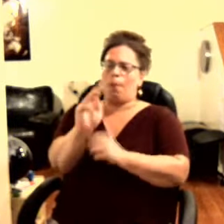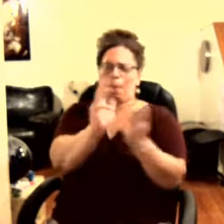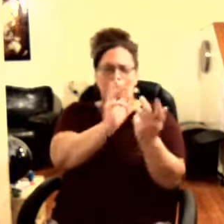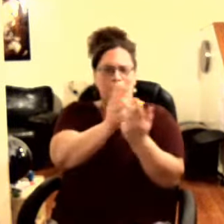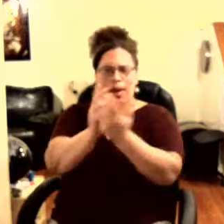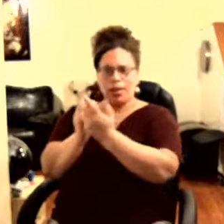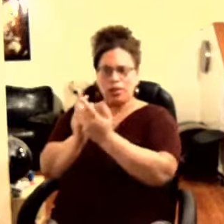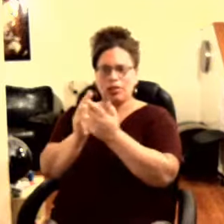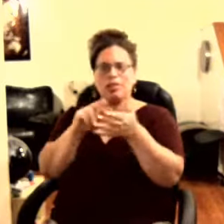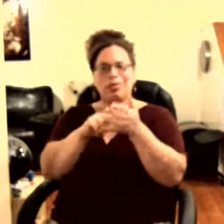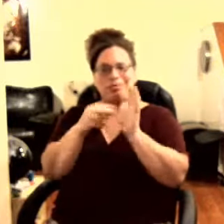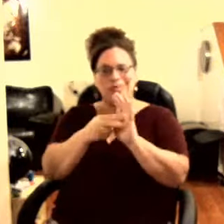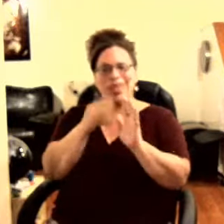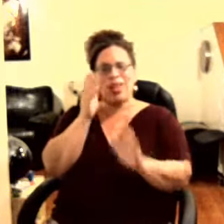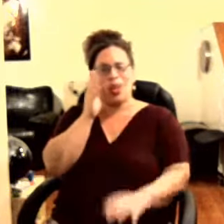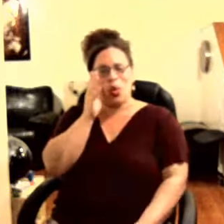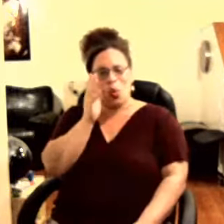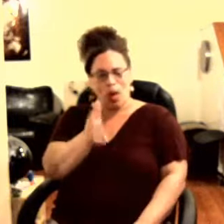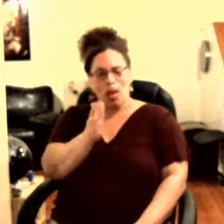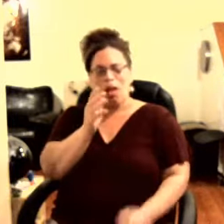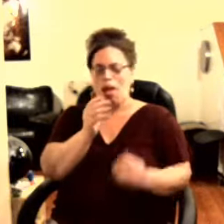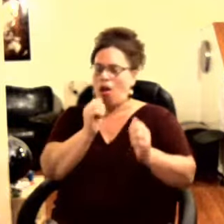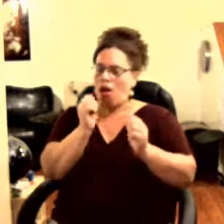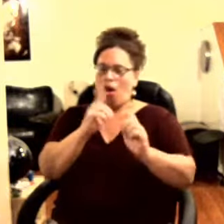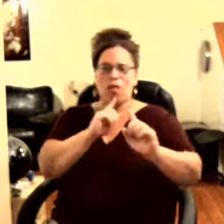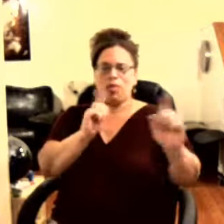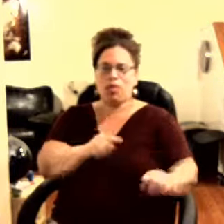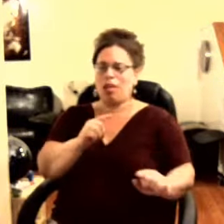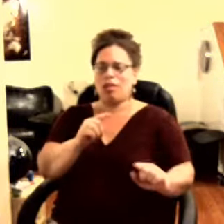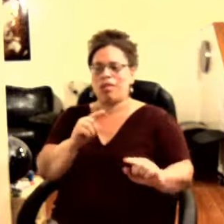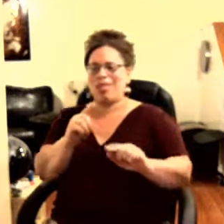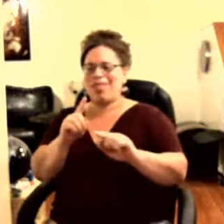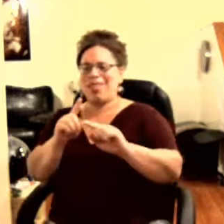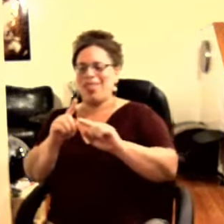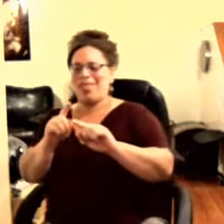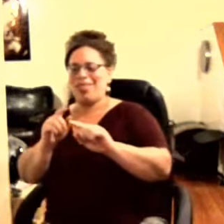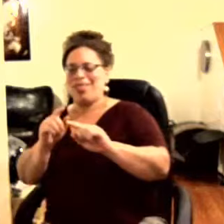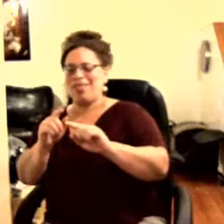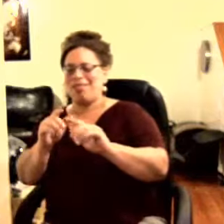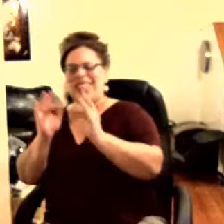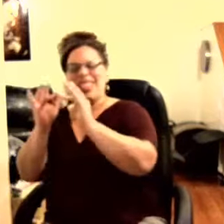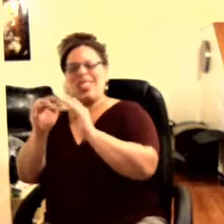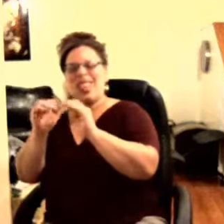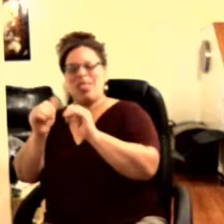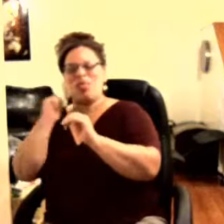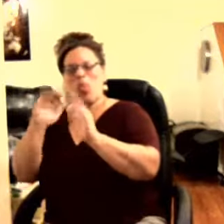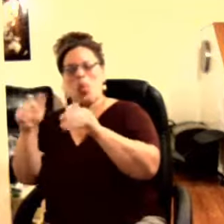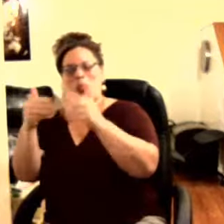So what this suggests is actually that we may have the story about the internet wrong. In a broadcast society, you know, this is how the founding mythology goes, right? In a